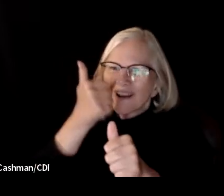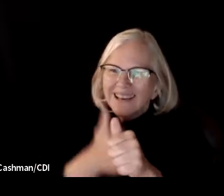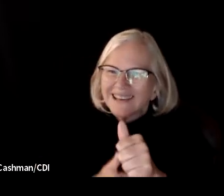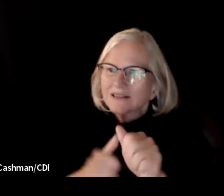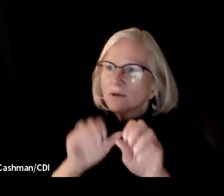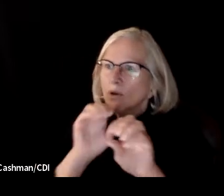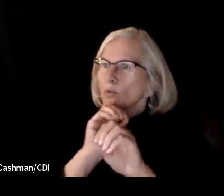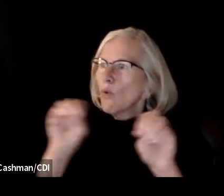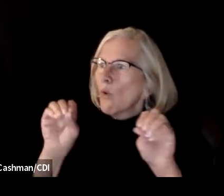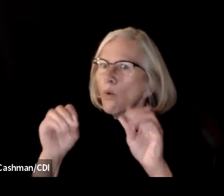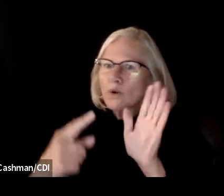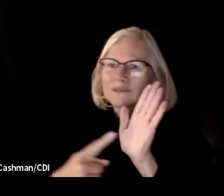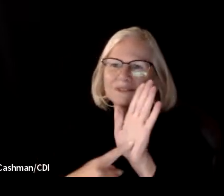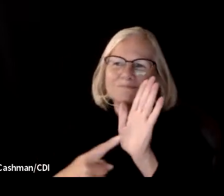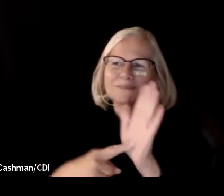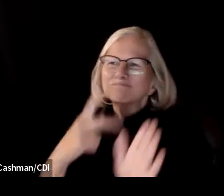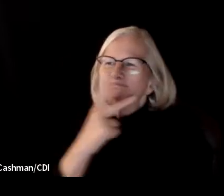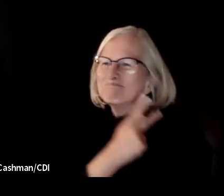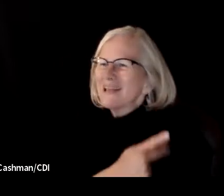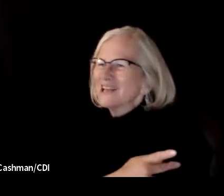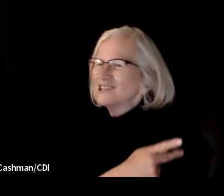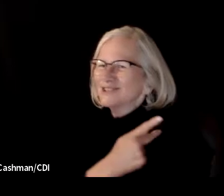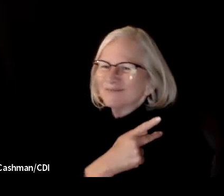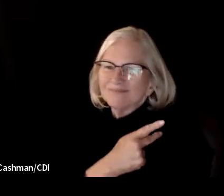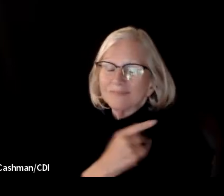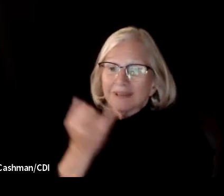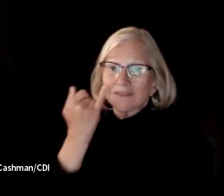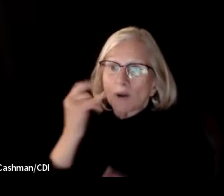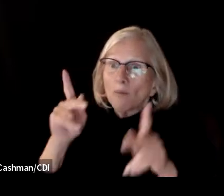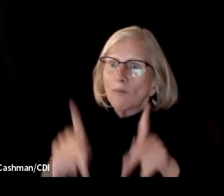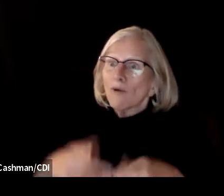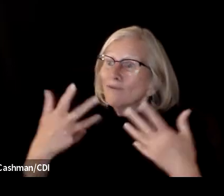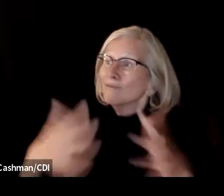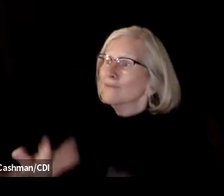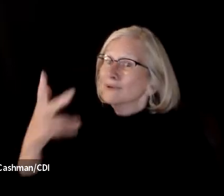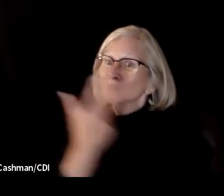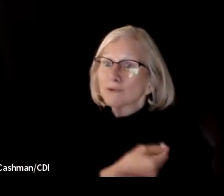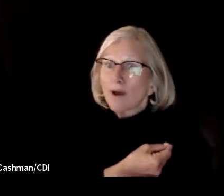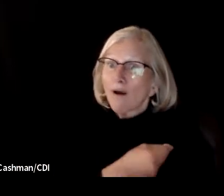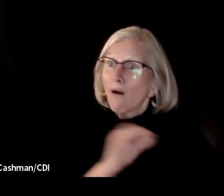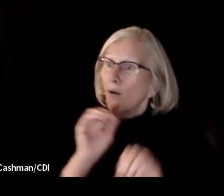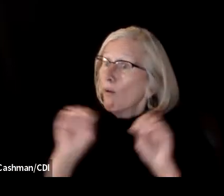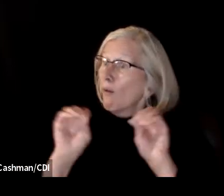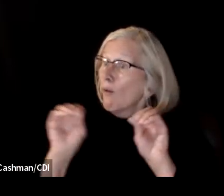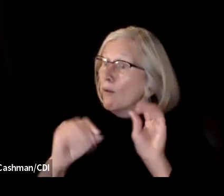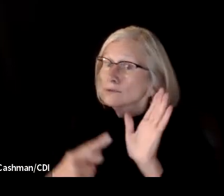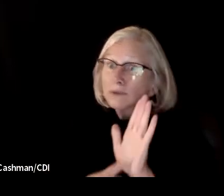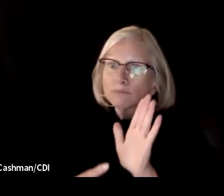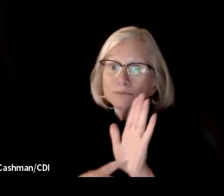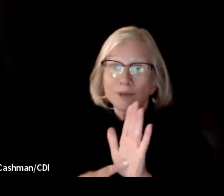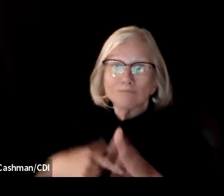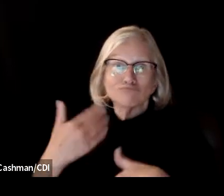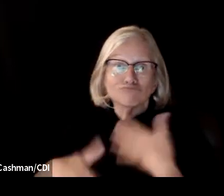been vaccinated has been exposed, has no symptoms, but they've been exposed to the